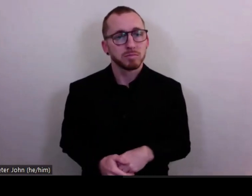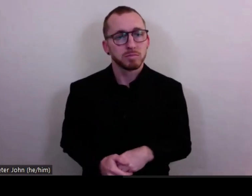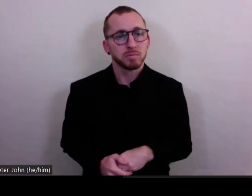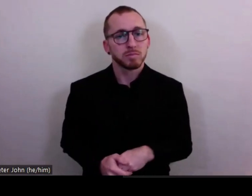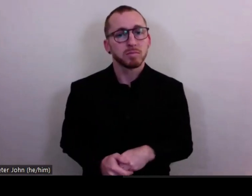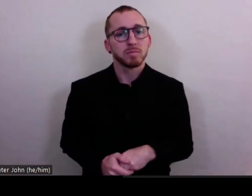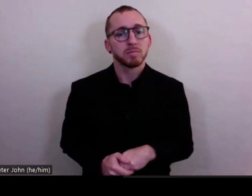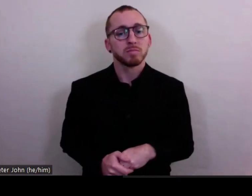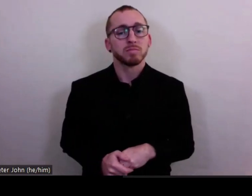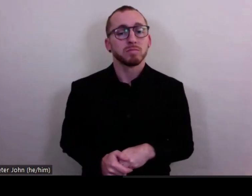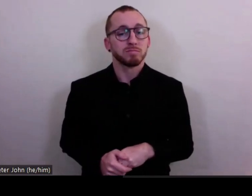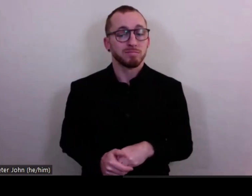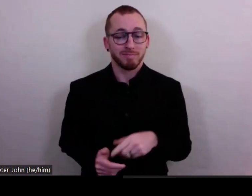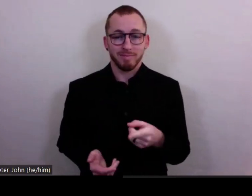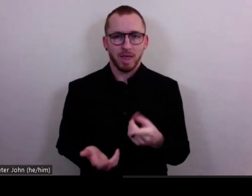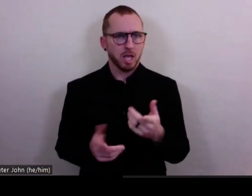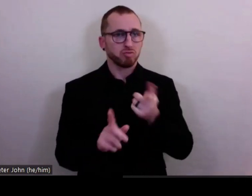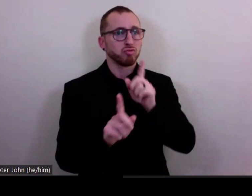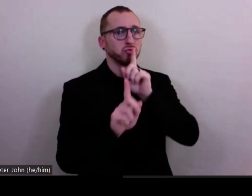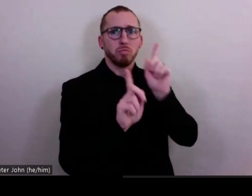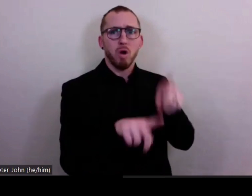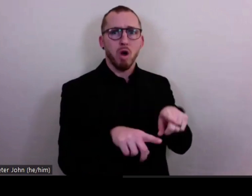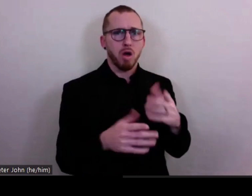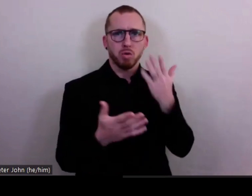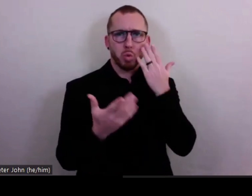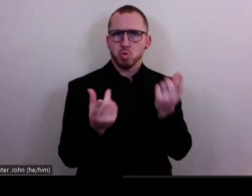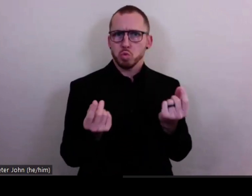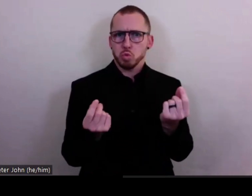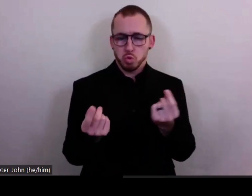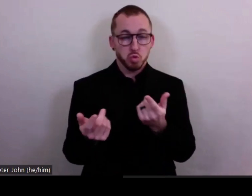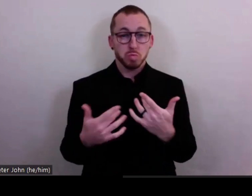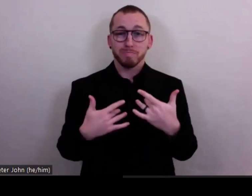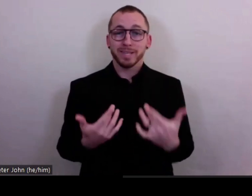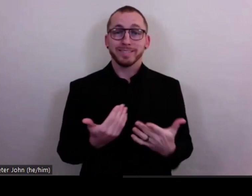my rage, and I do what I need to do to stay safe.